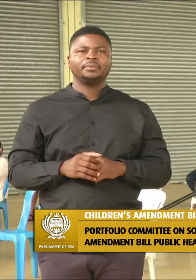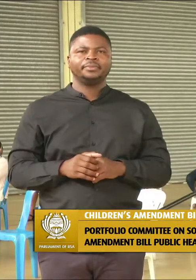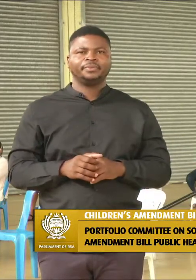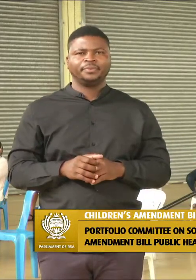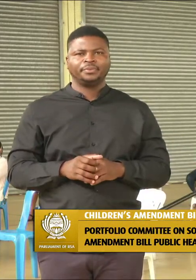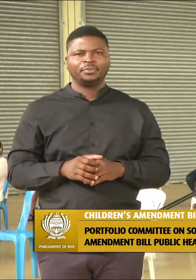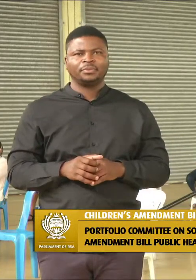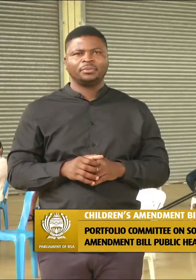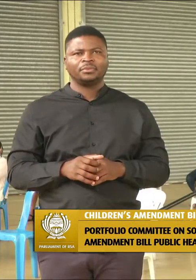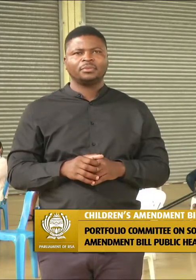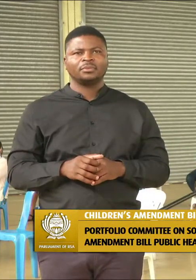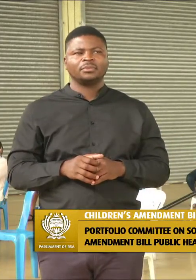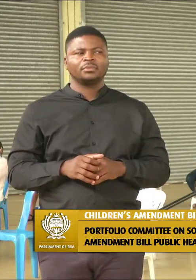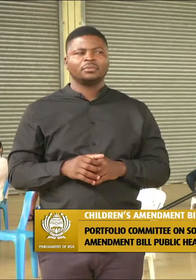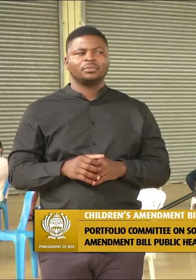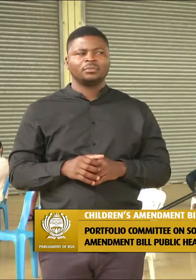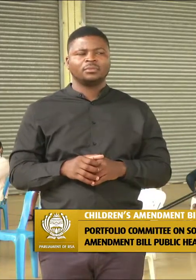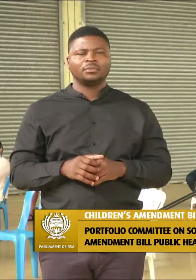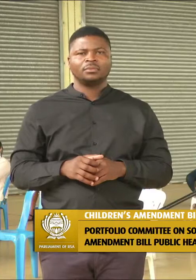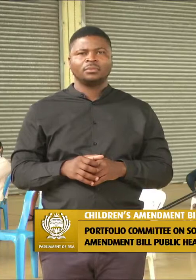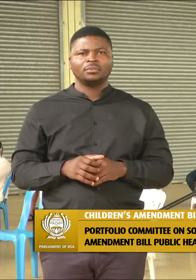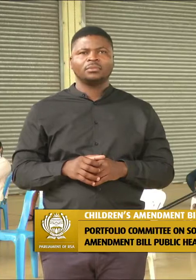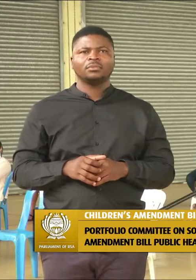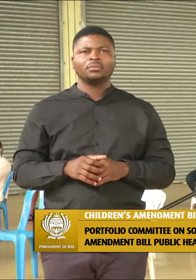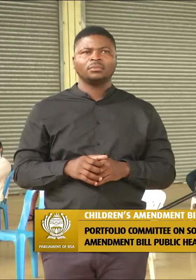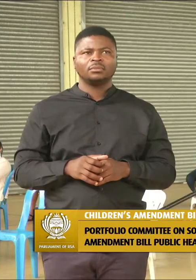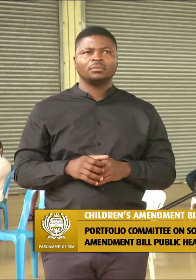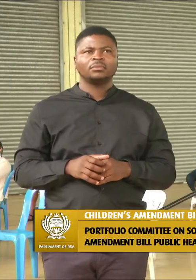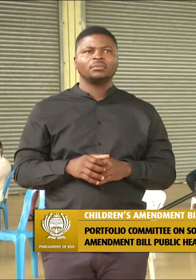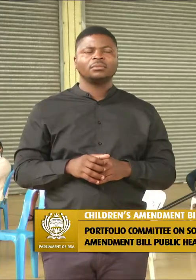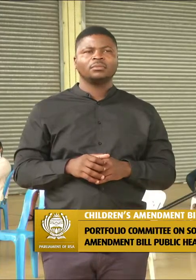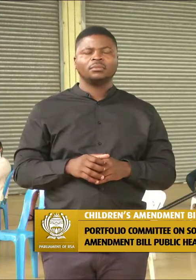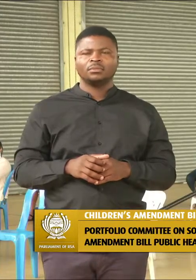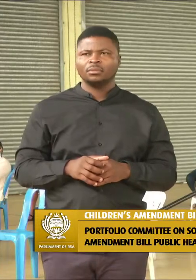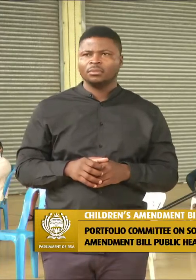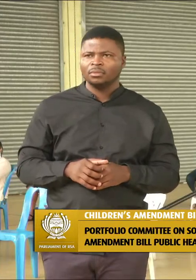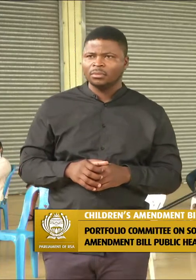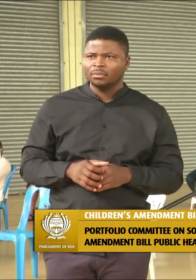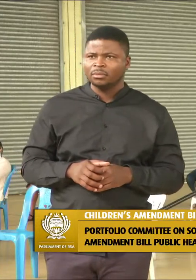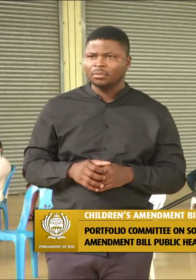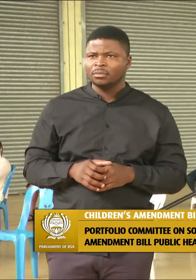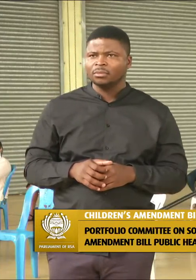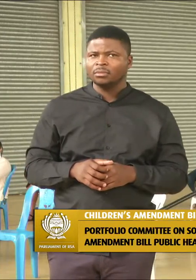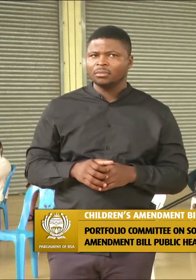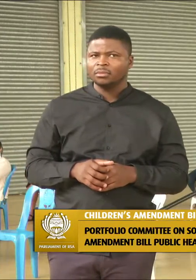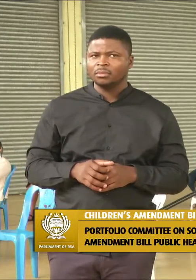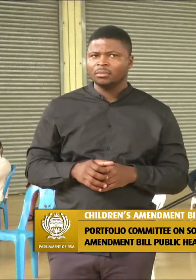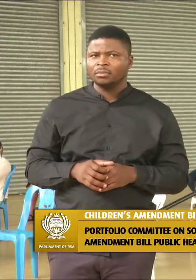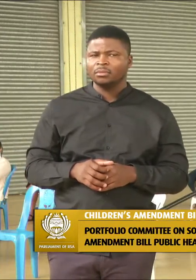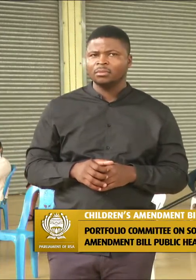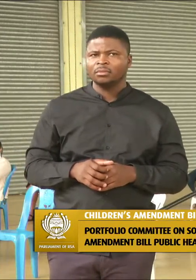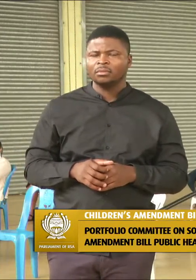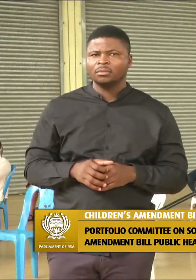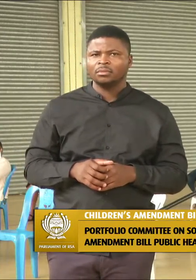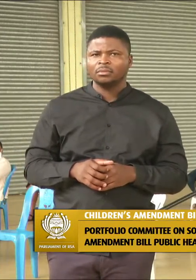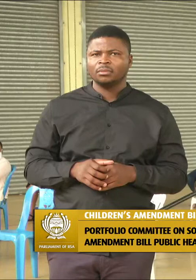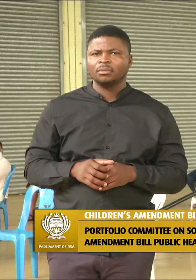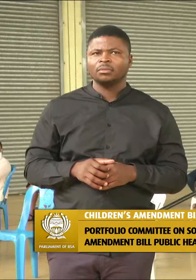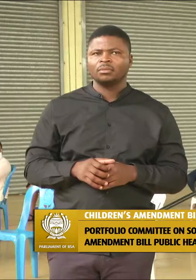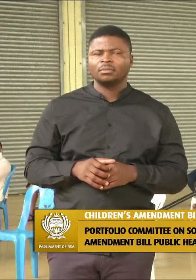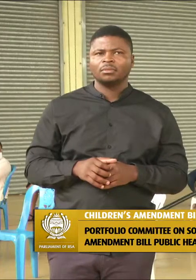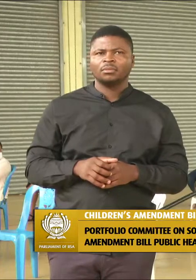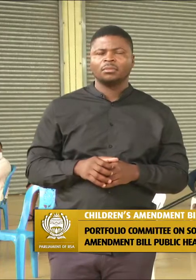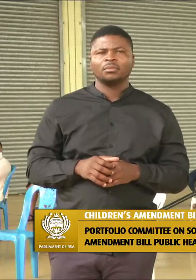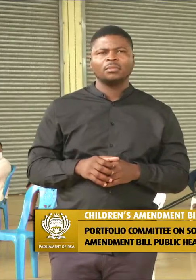ekhaya. To a point that they cannot be repaired, to a point where they do not find themselves even as